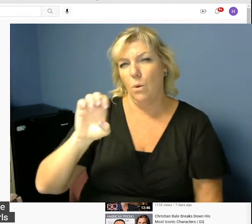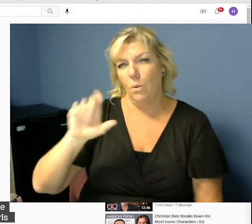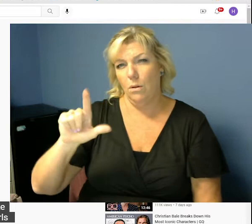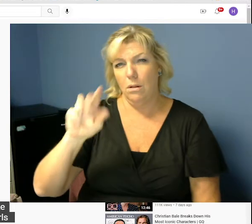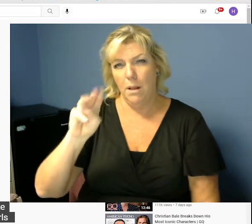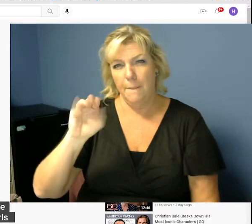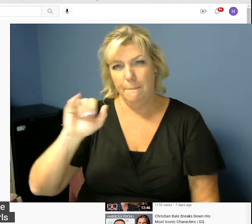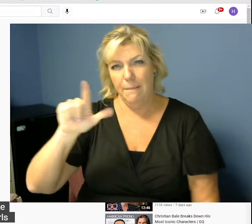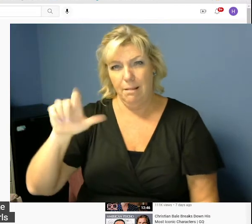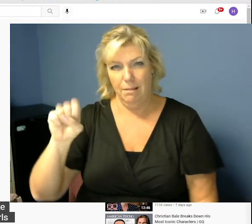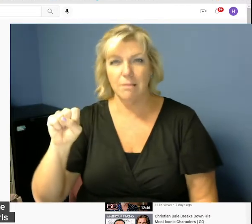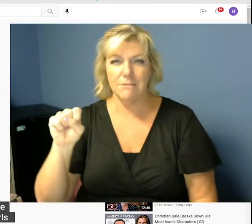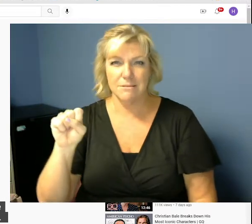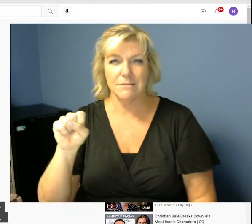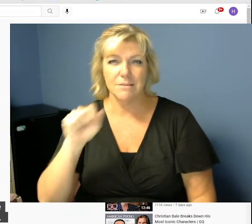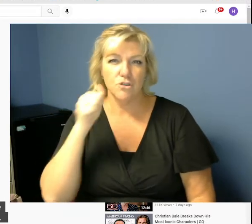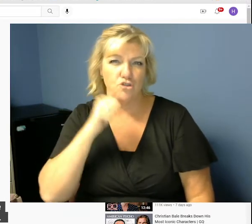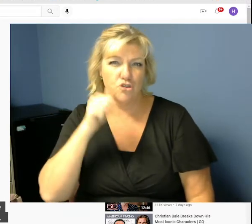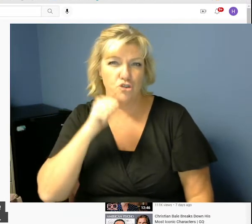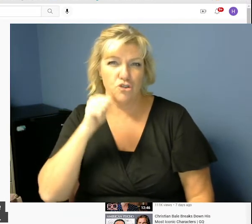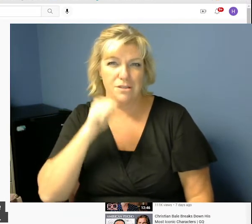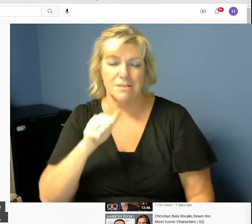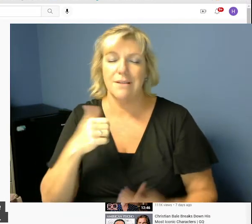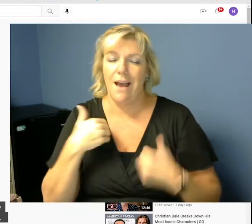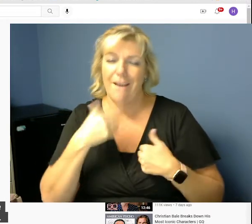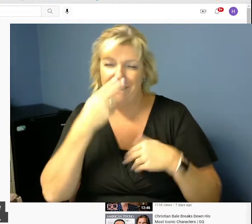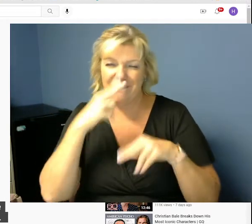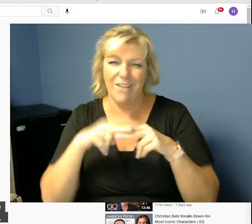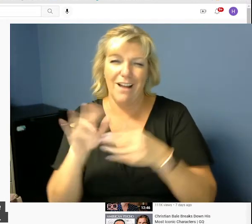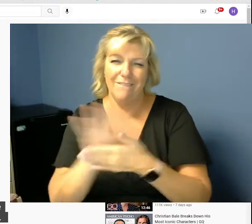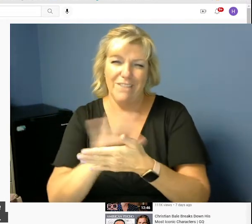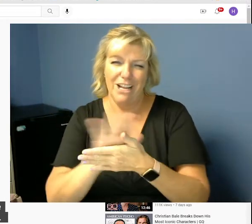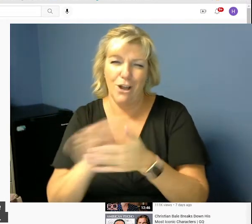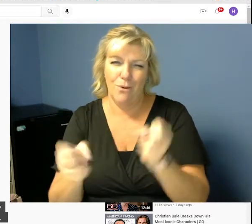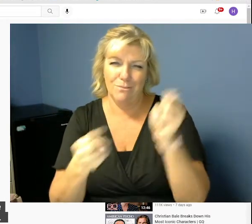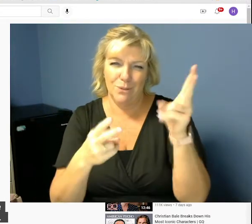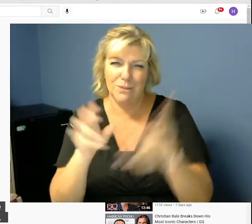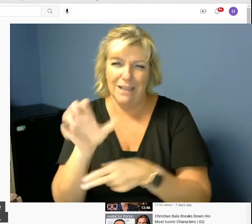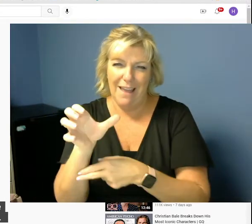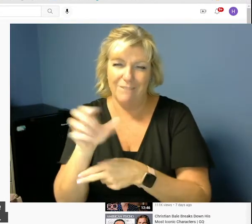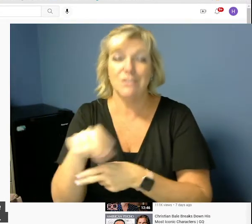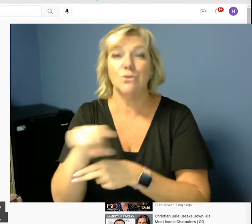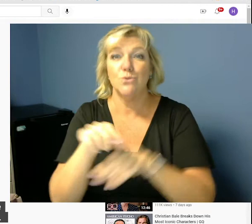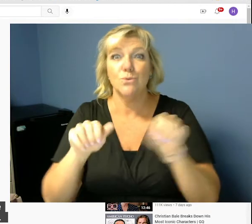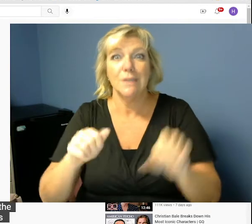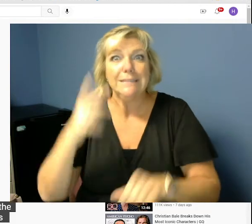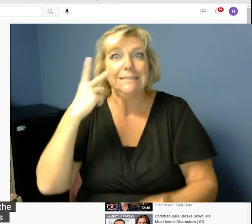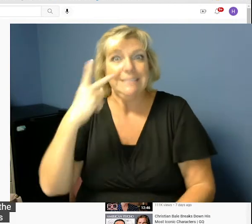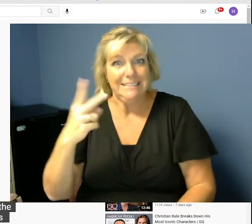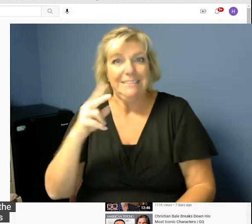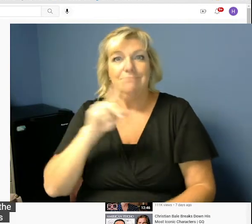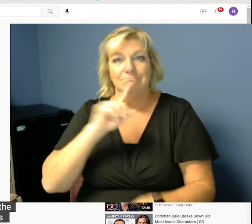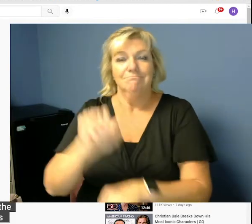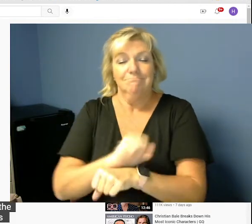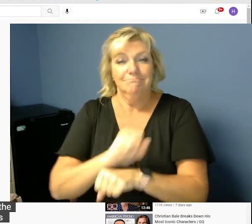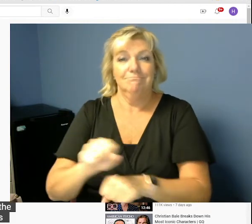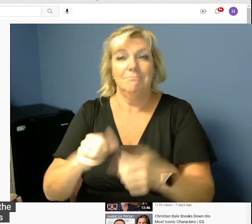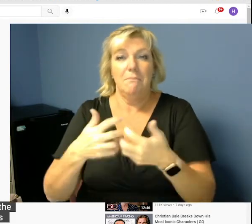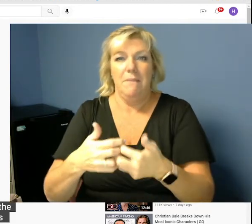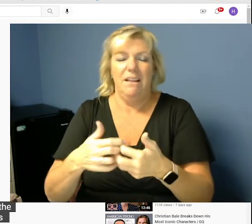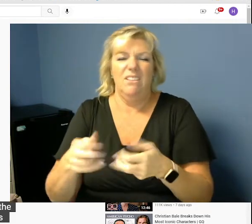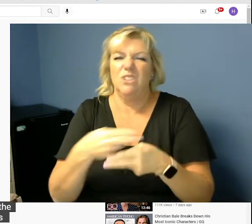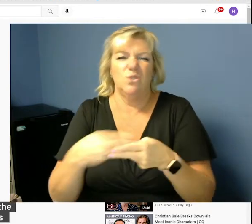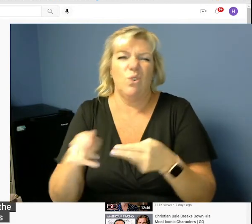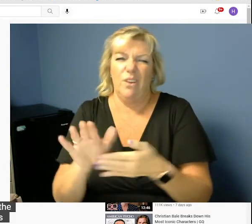y'all about the Lowell Mill girls. So you can actually kind of see the mills themselves. It was filmed at the mills. It's short, less than 10